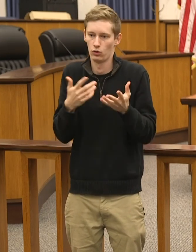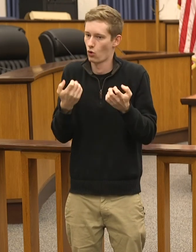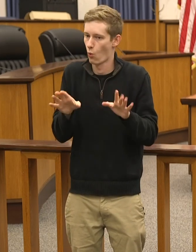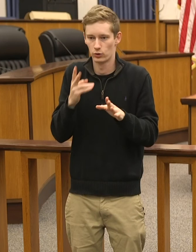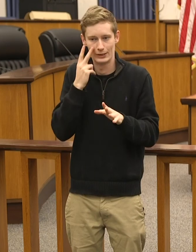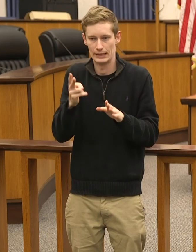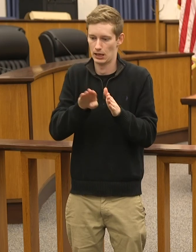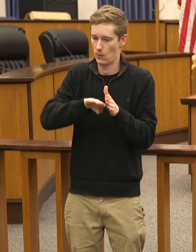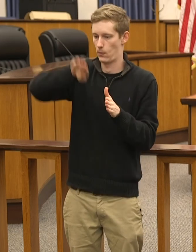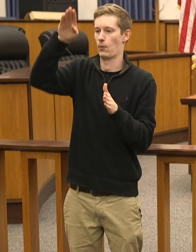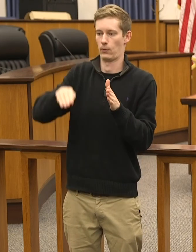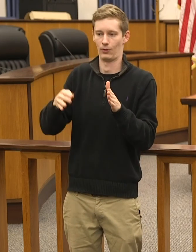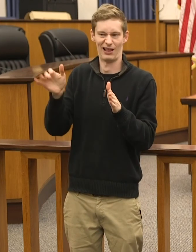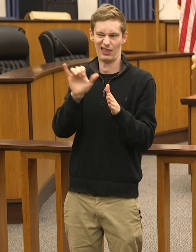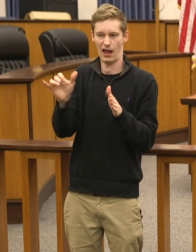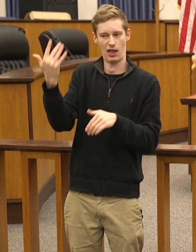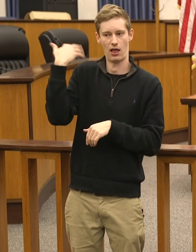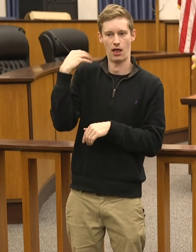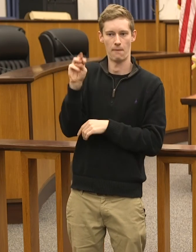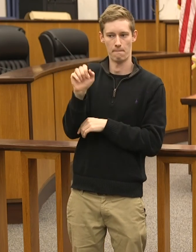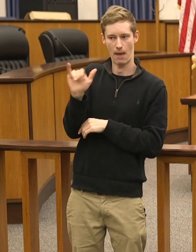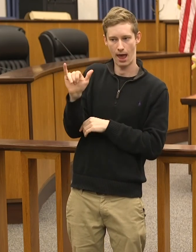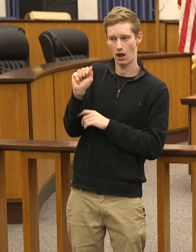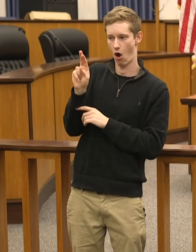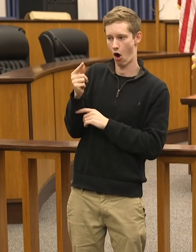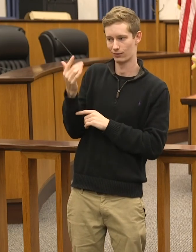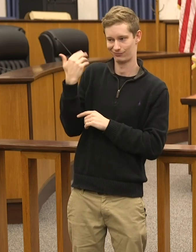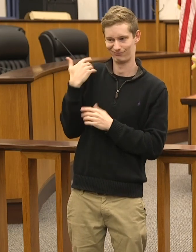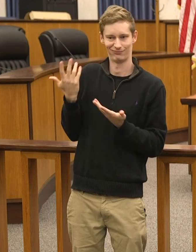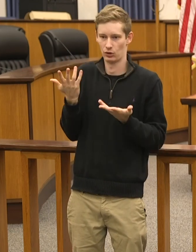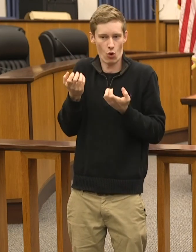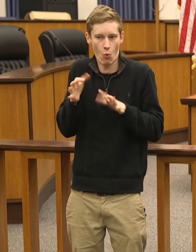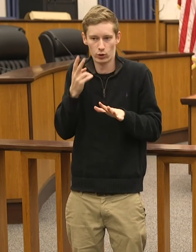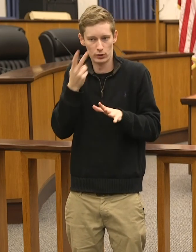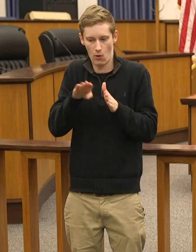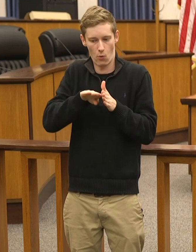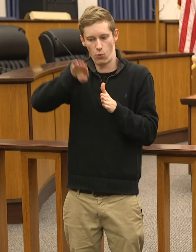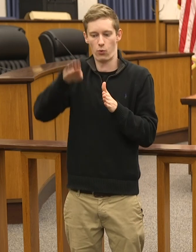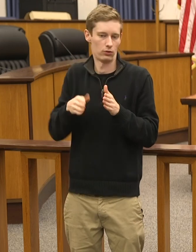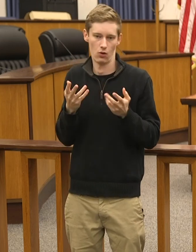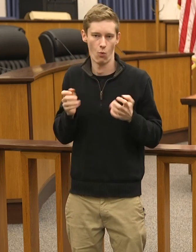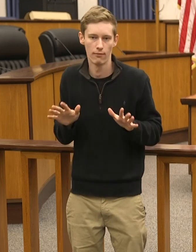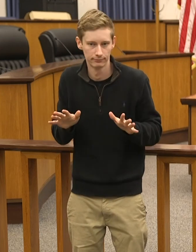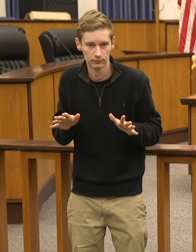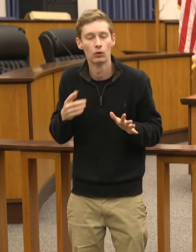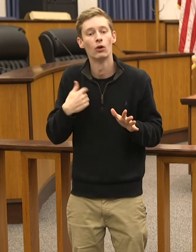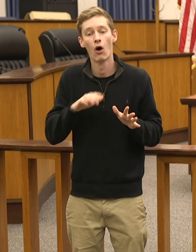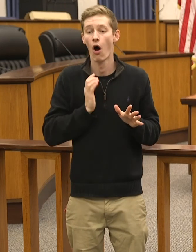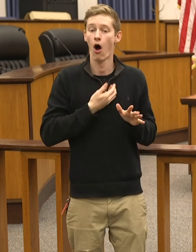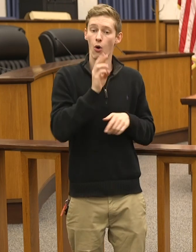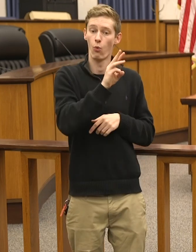back in May and in August here this winter. So we will post some guidance shortly on our